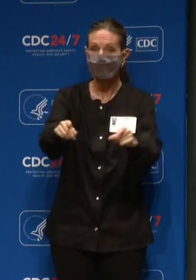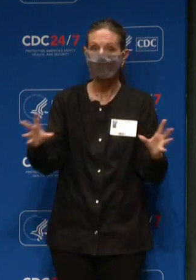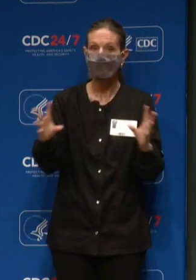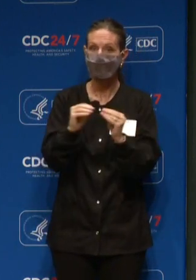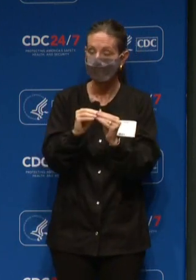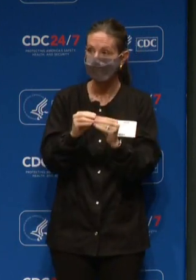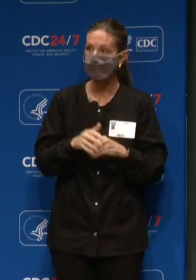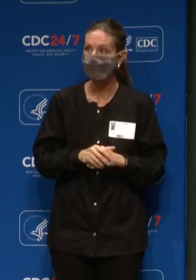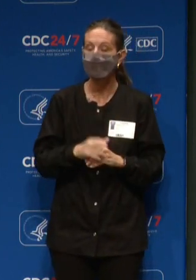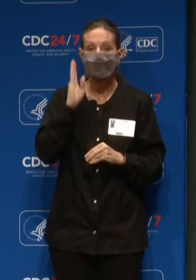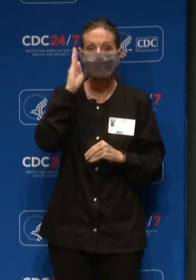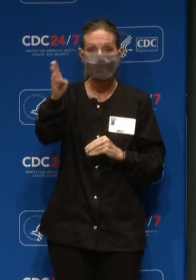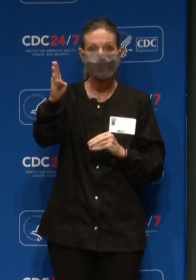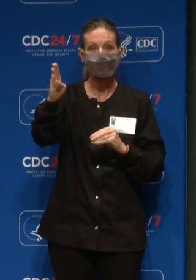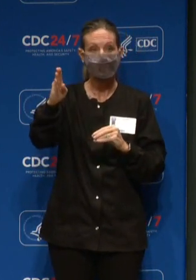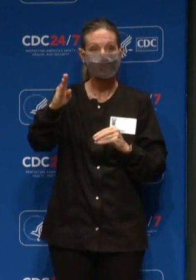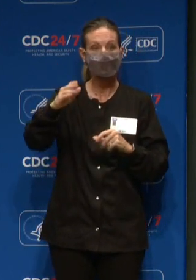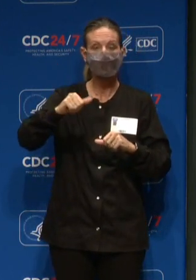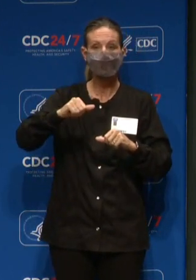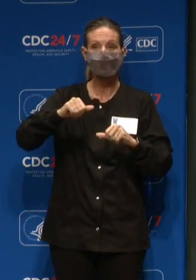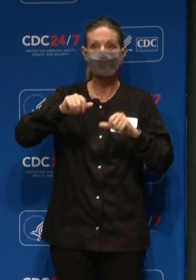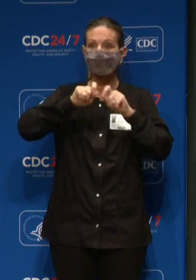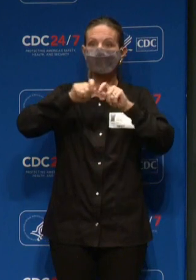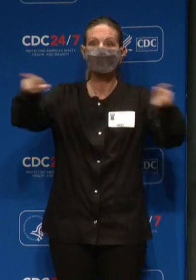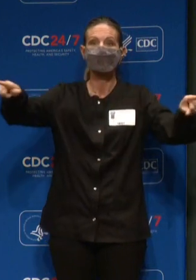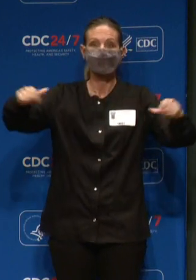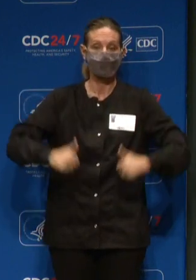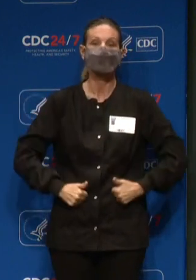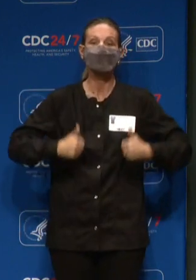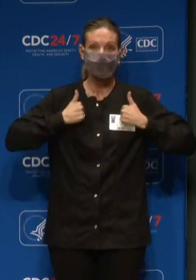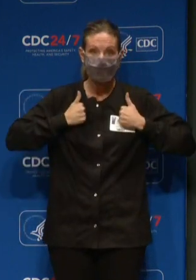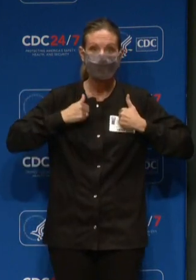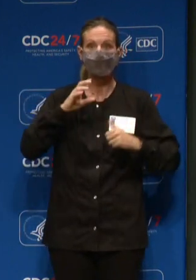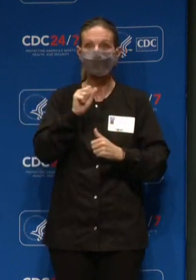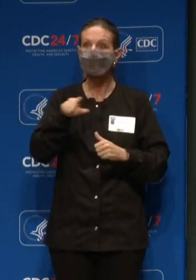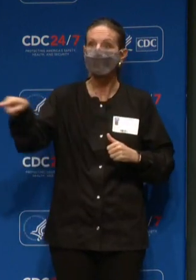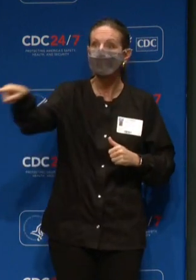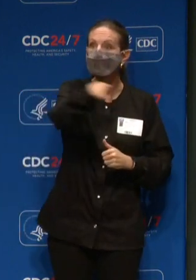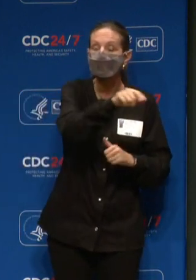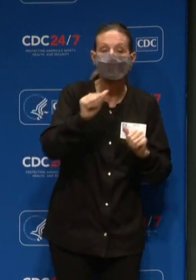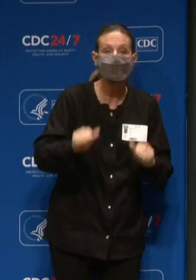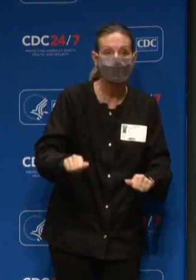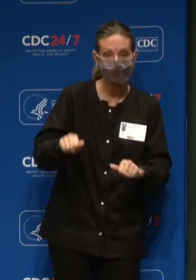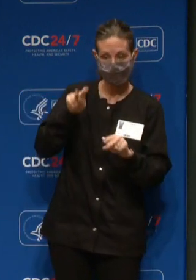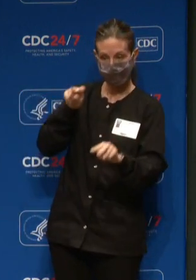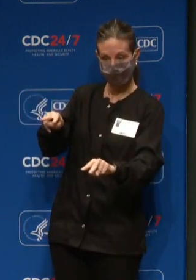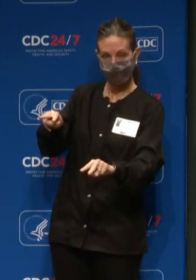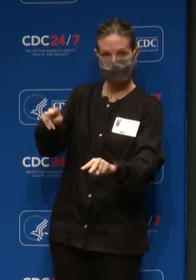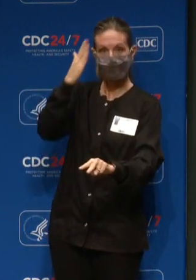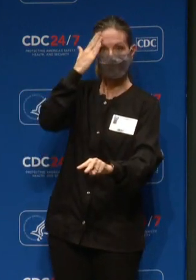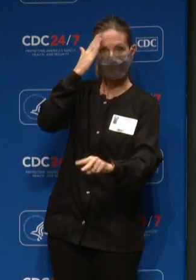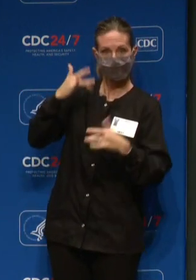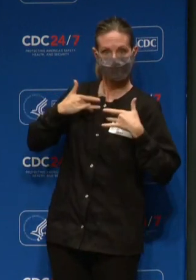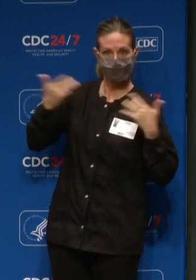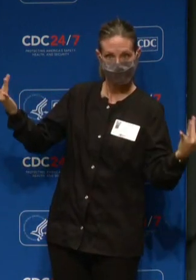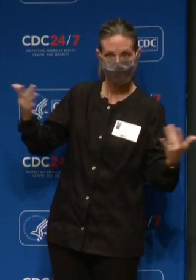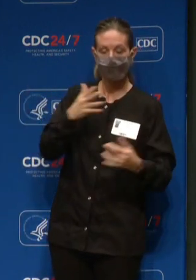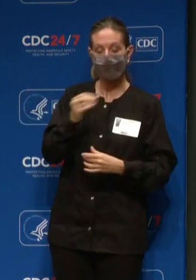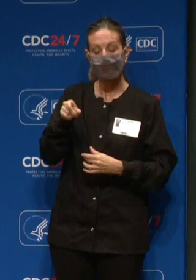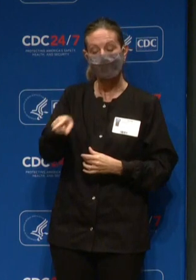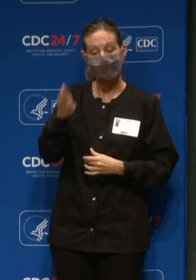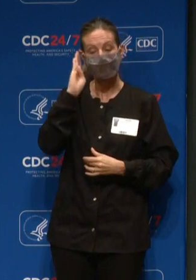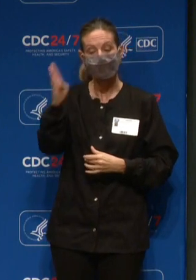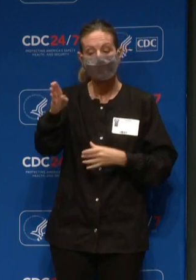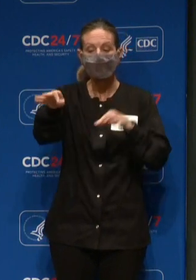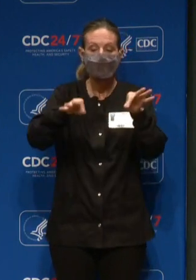be broadcast live for the public to see the data that is being discussed, as well as the process that's being used to ensure that